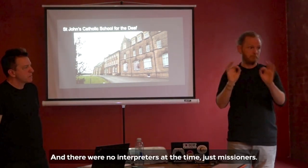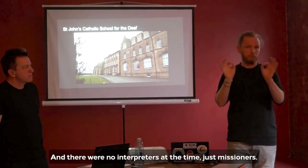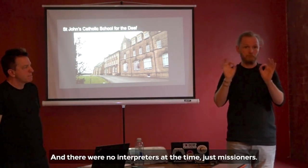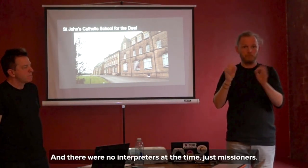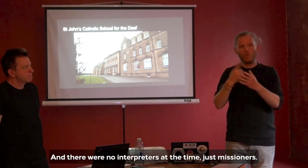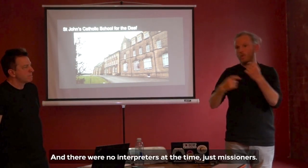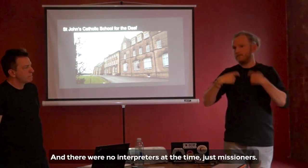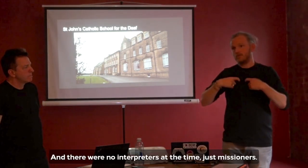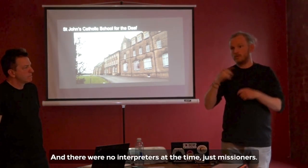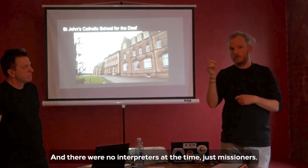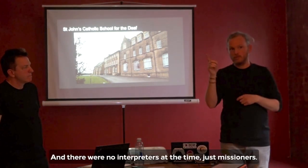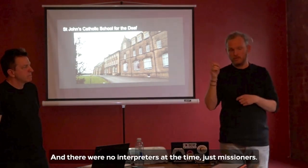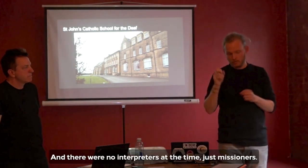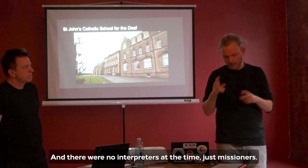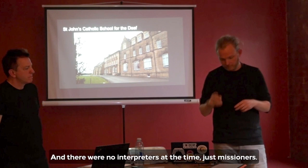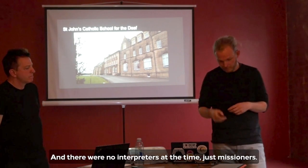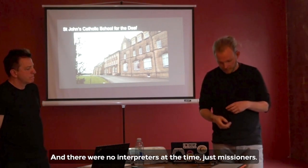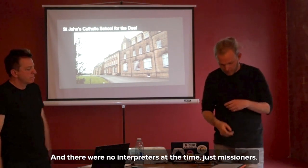And there were no interpreters at the time, just missioners.